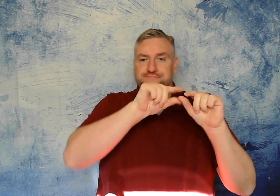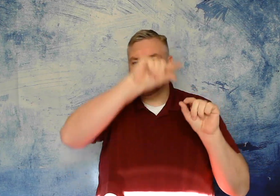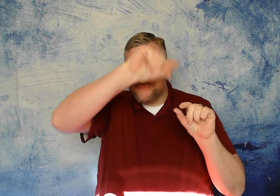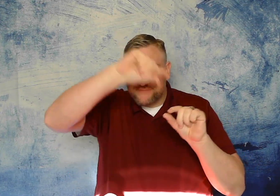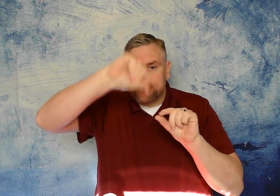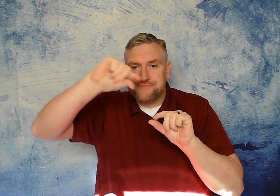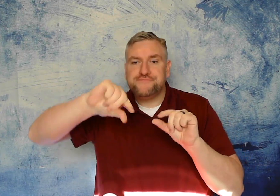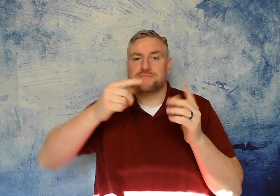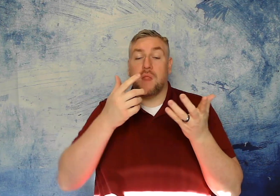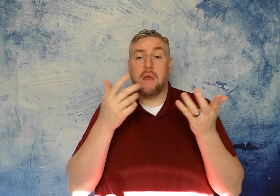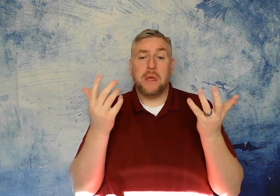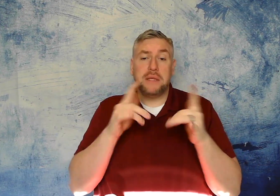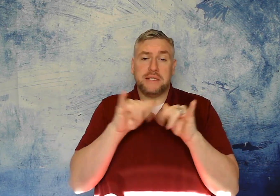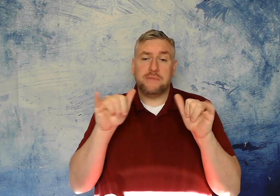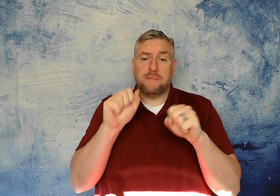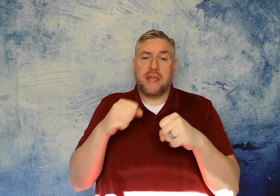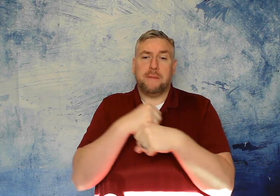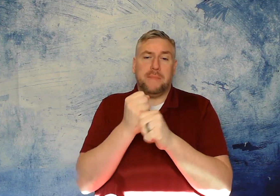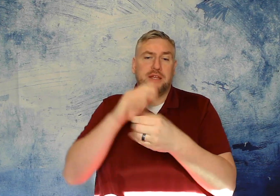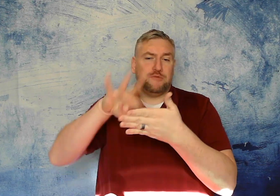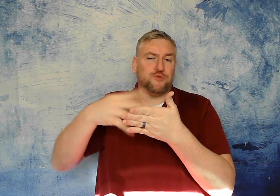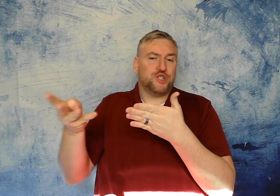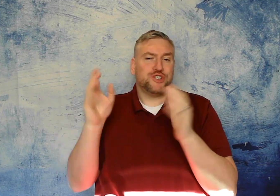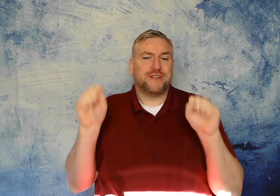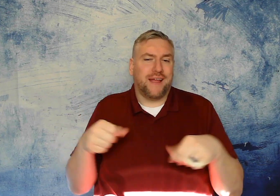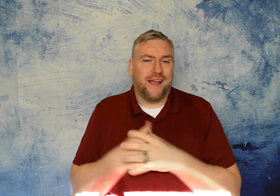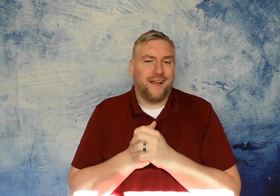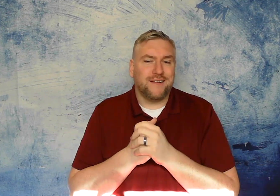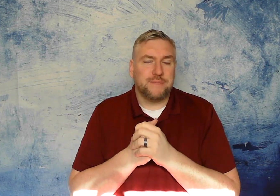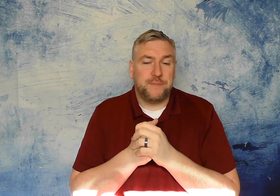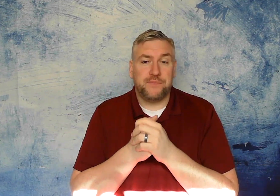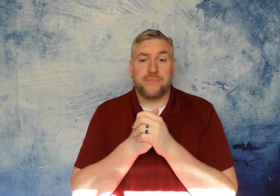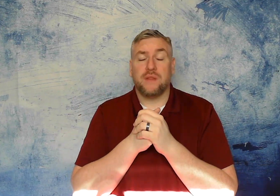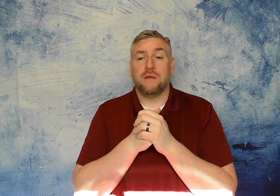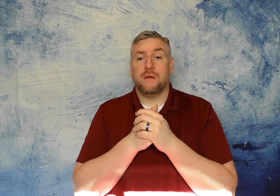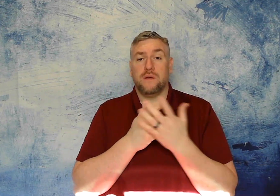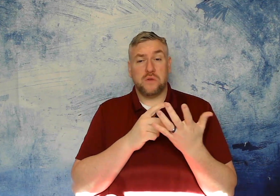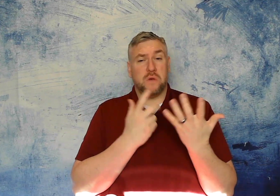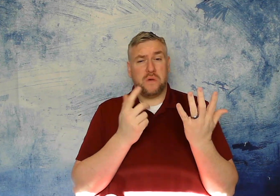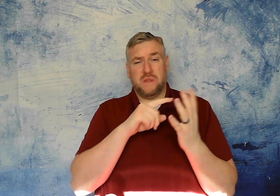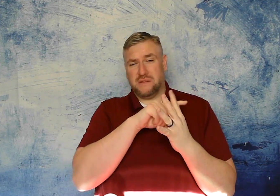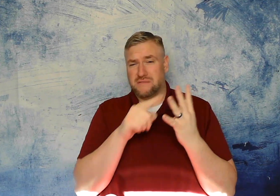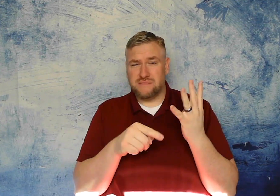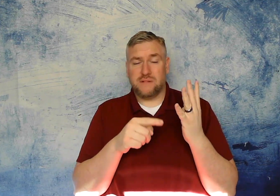makes beautiful pie charts, bar charts, spreadsheets for you.